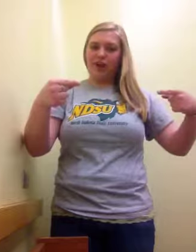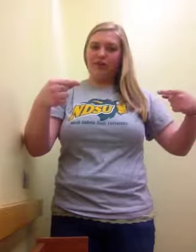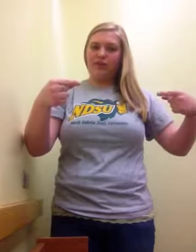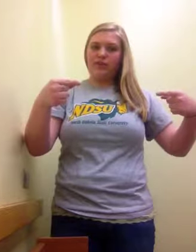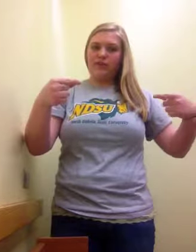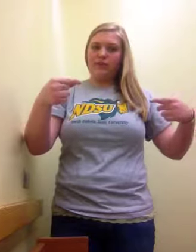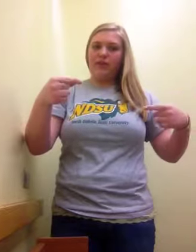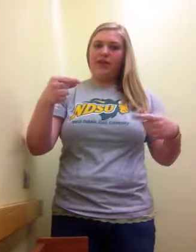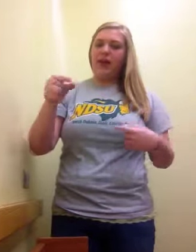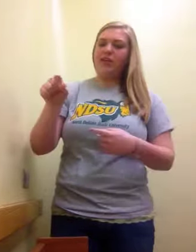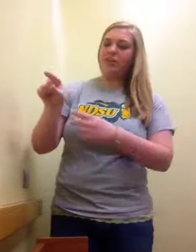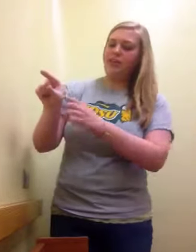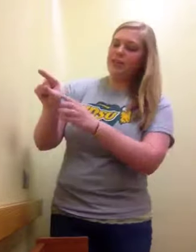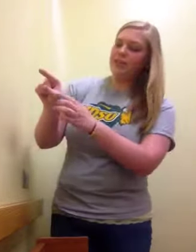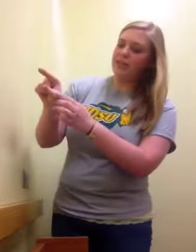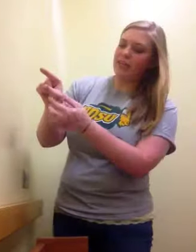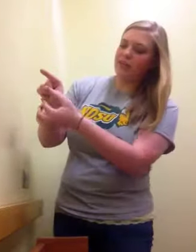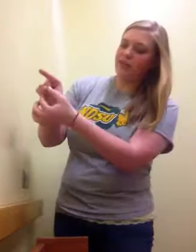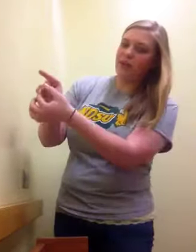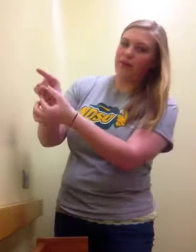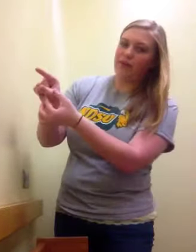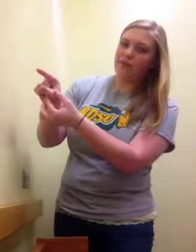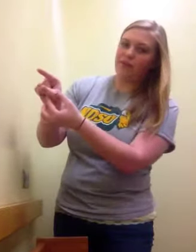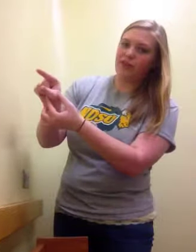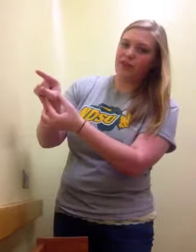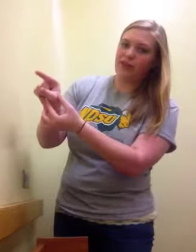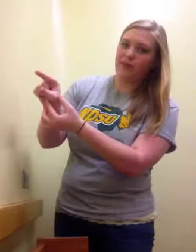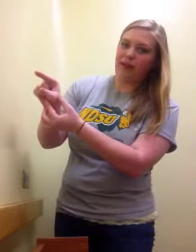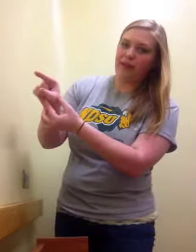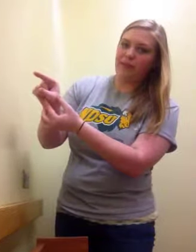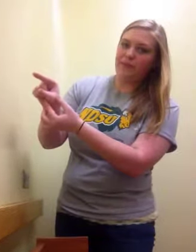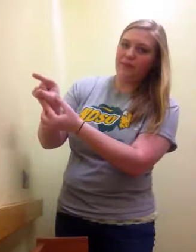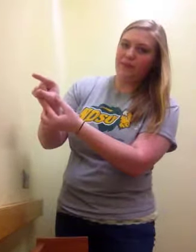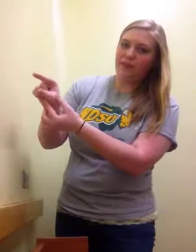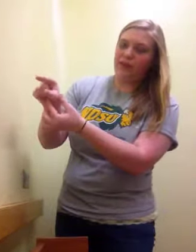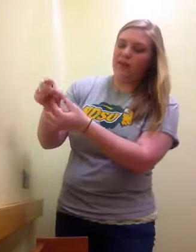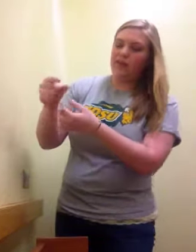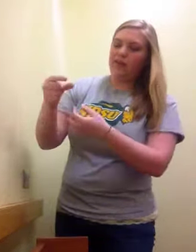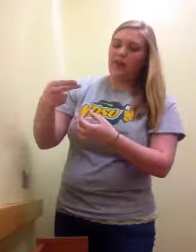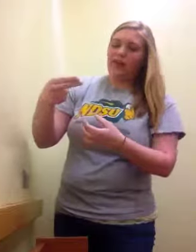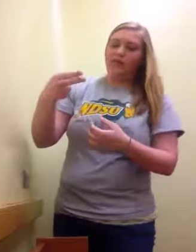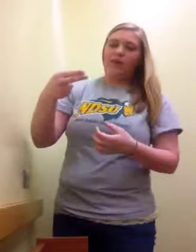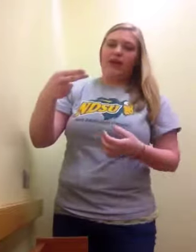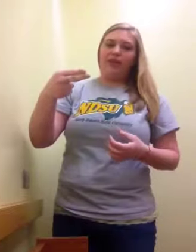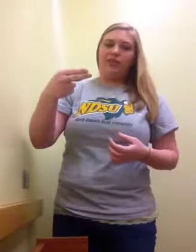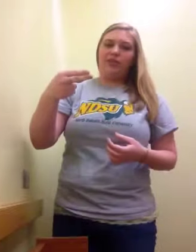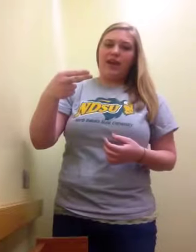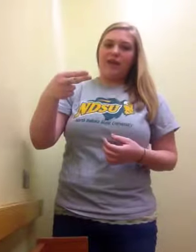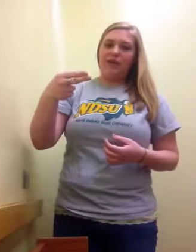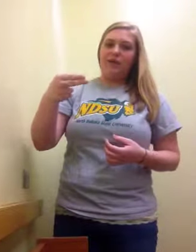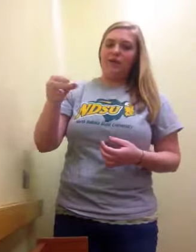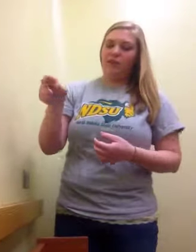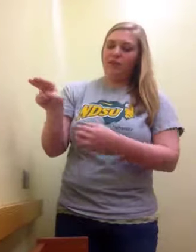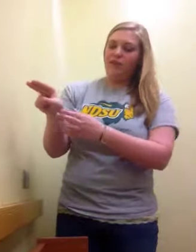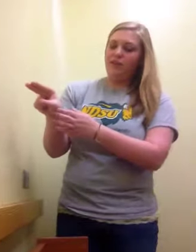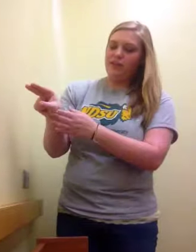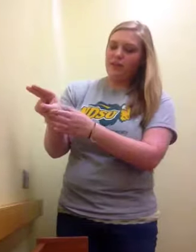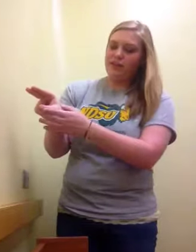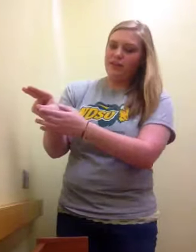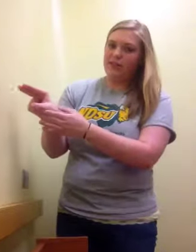out, but you're actually sticking your thumb out straight along the bottom. And then for H, you just add your middle finger, so it still looks